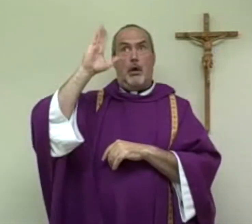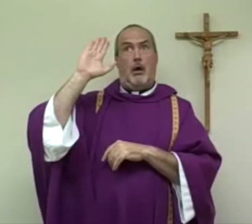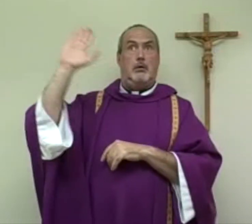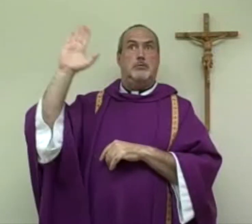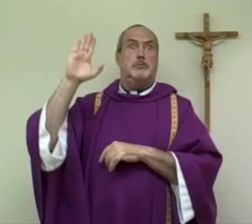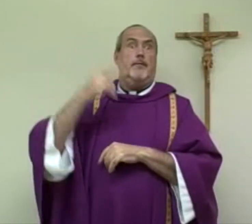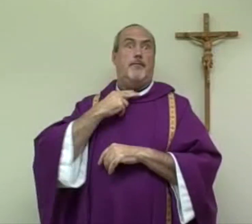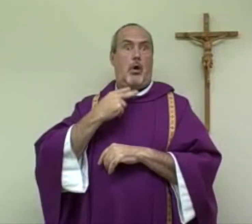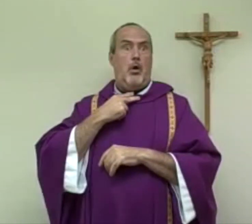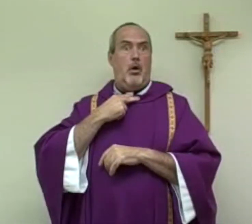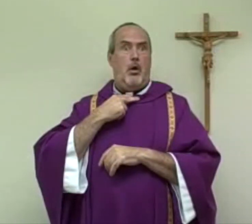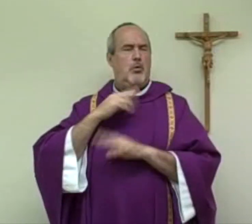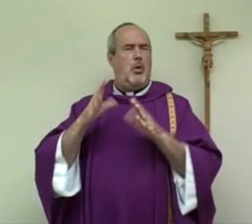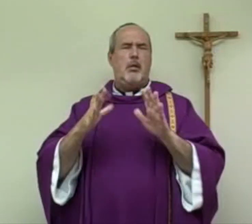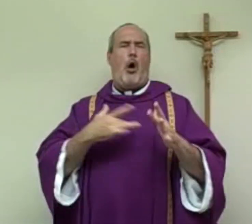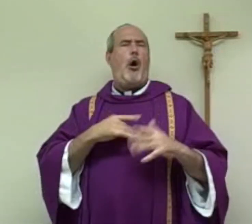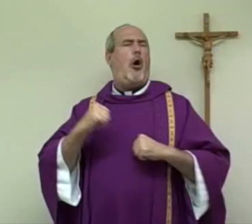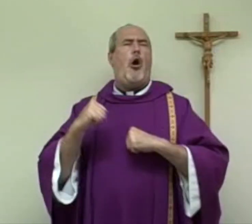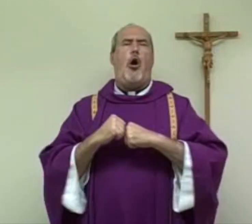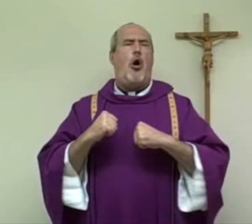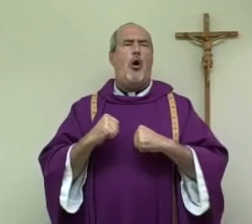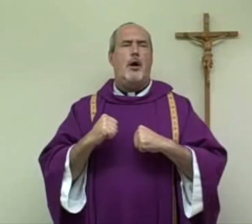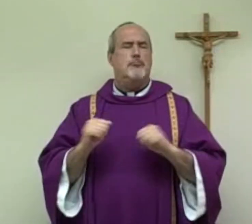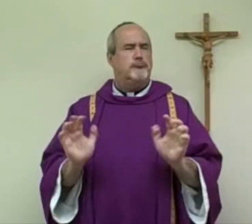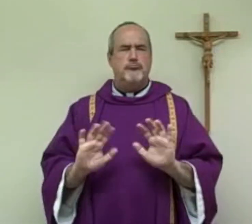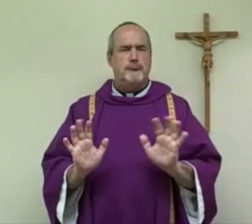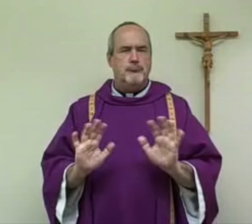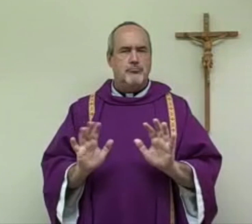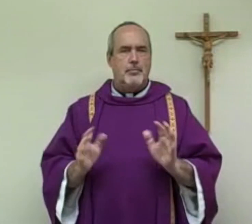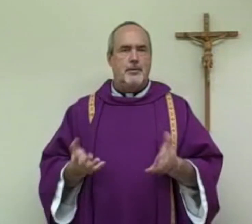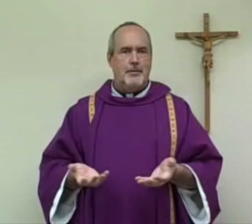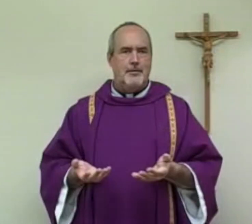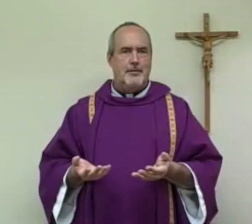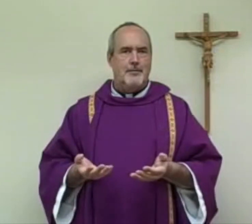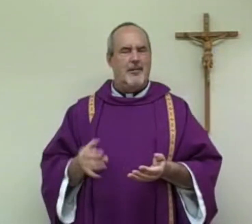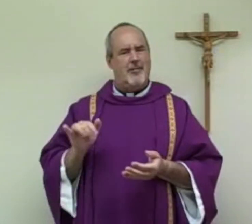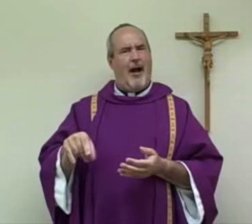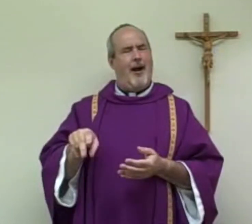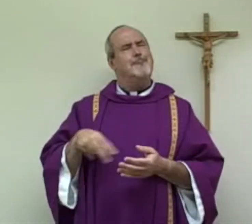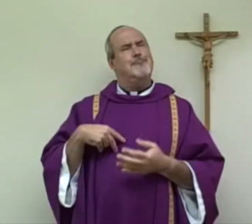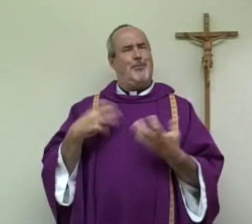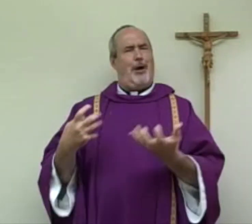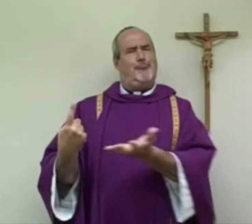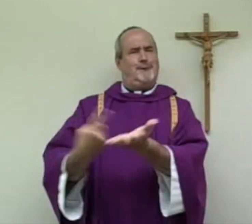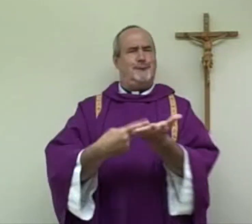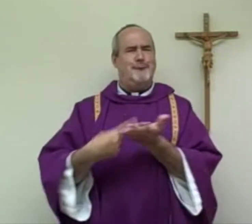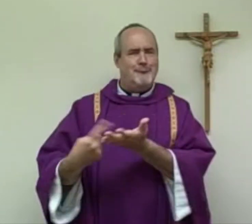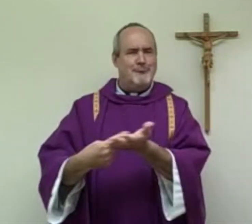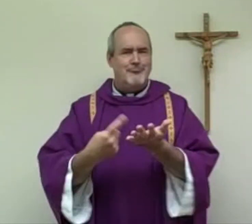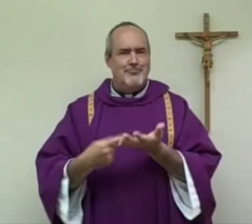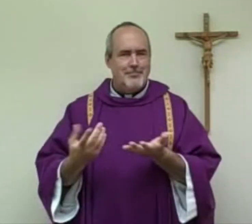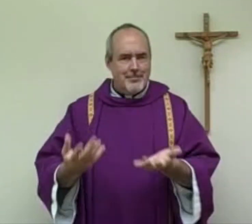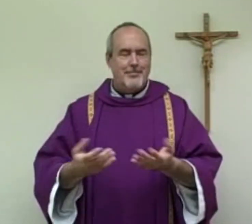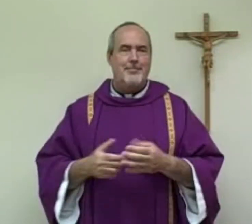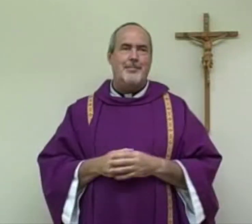"Today, if you hear God's voice, do not let your heart be hardened." So I want to talk about